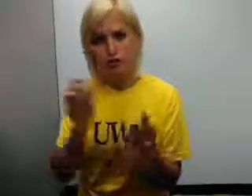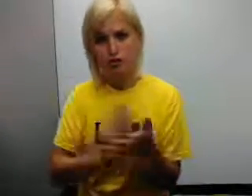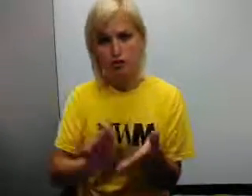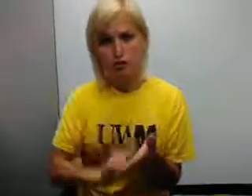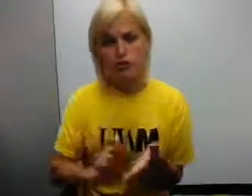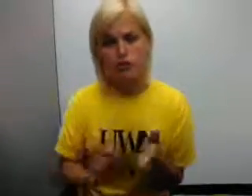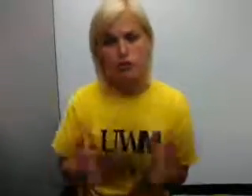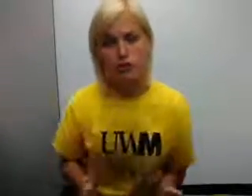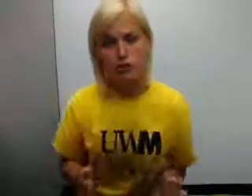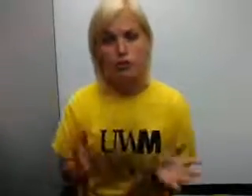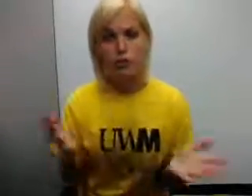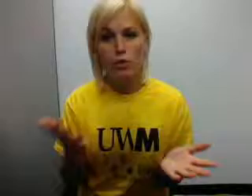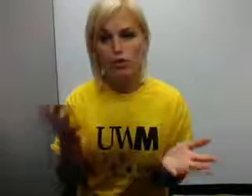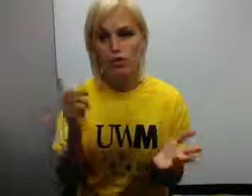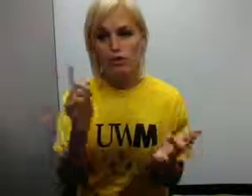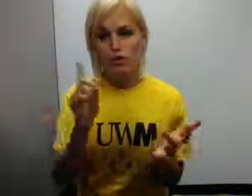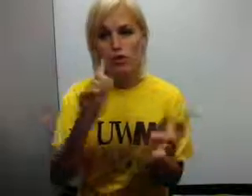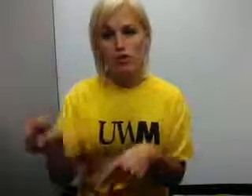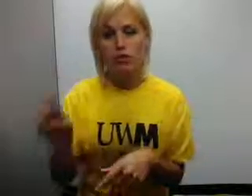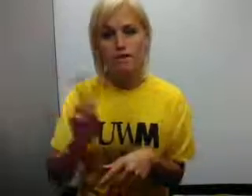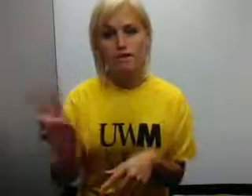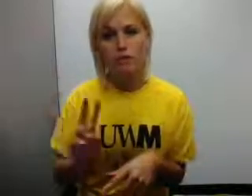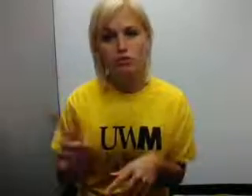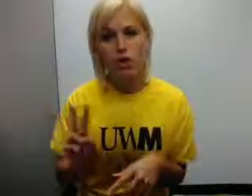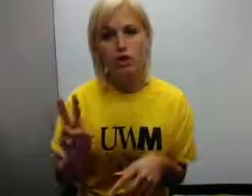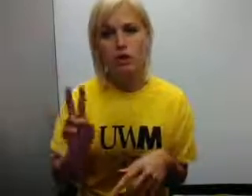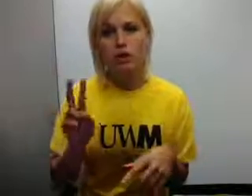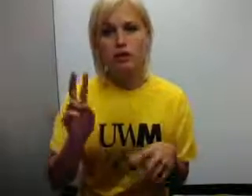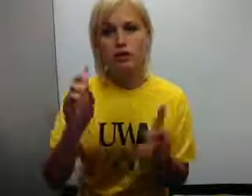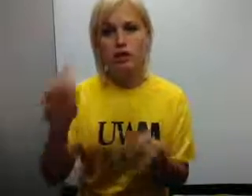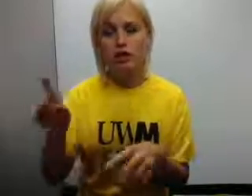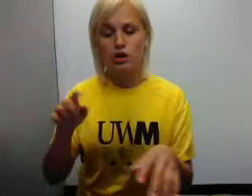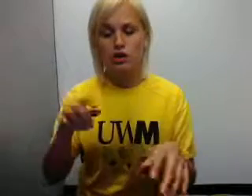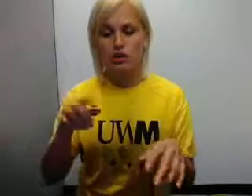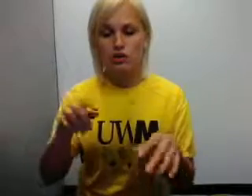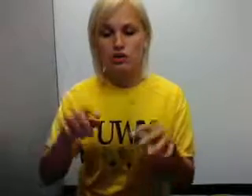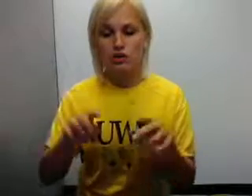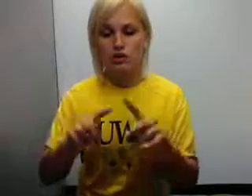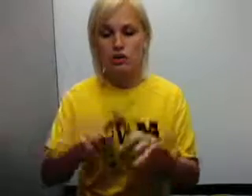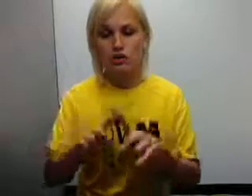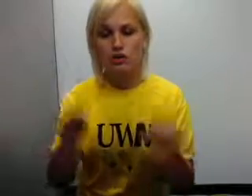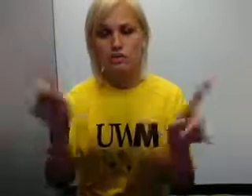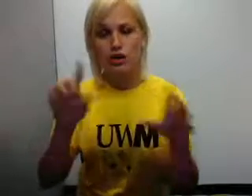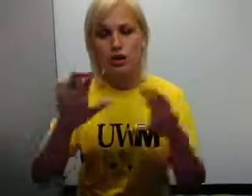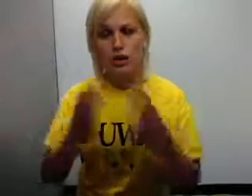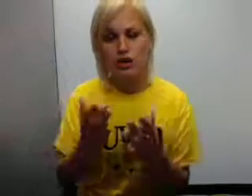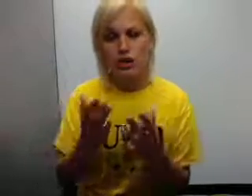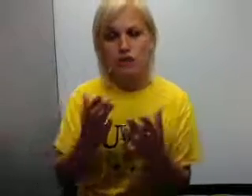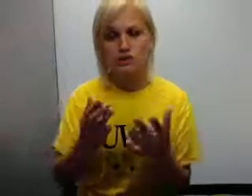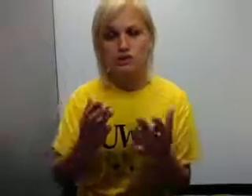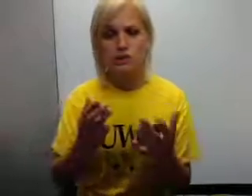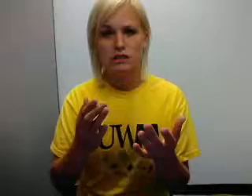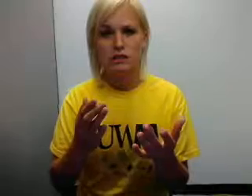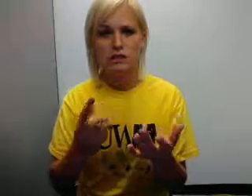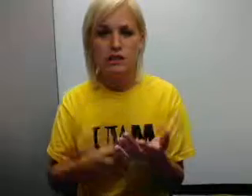poor in Venezuela by explaining a system of class distinctions that might startle the typical